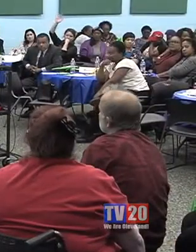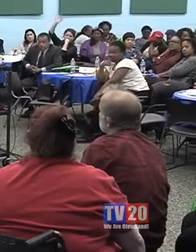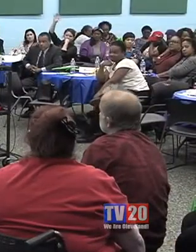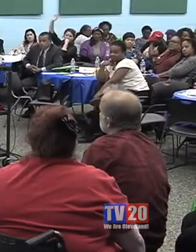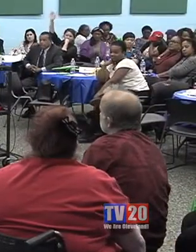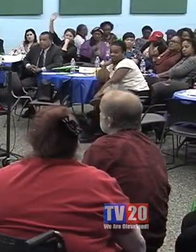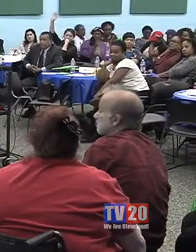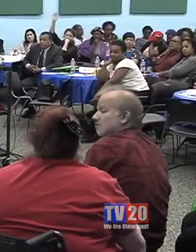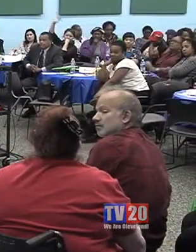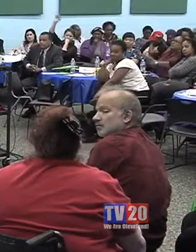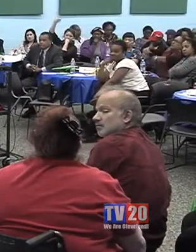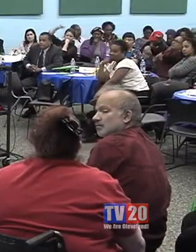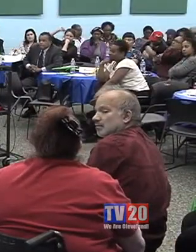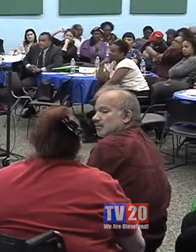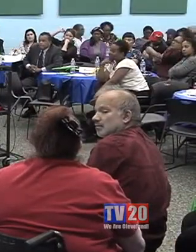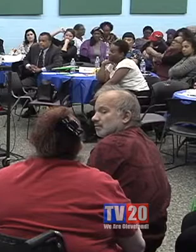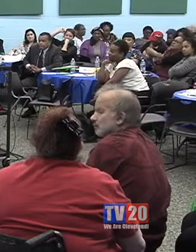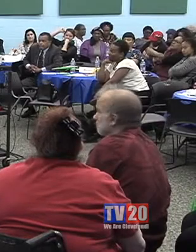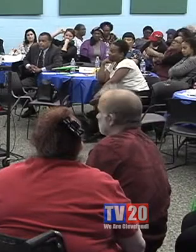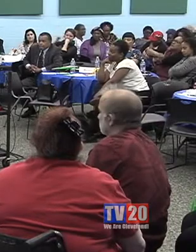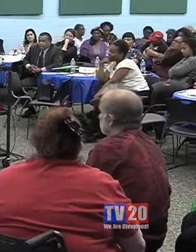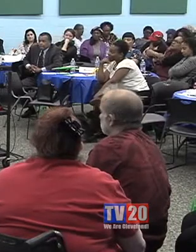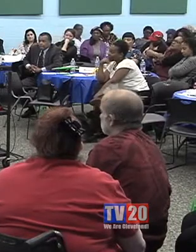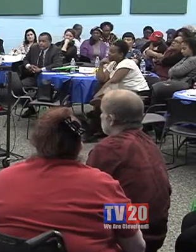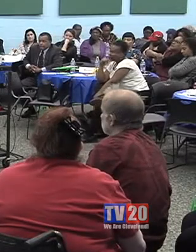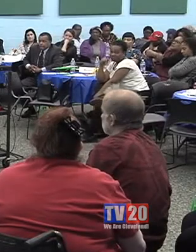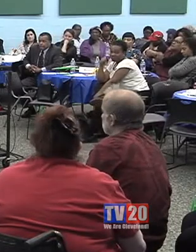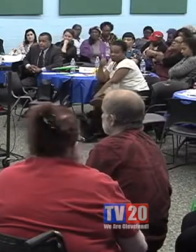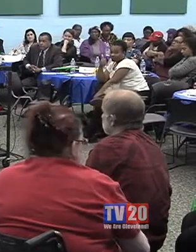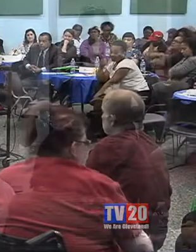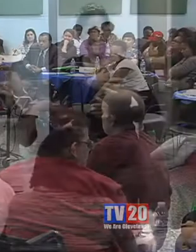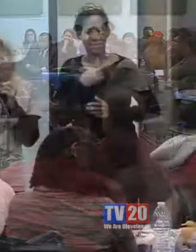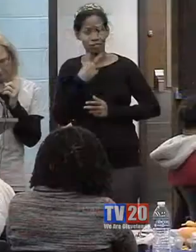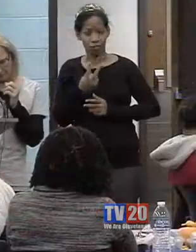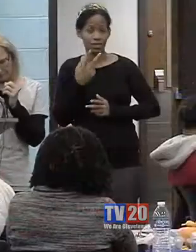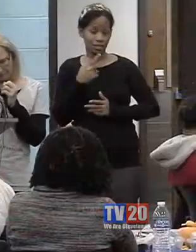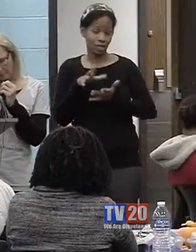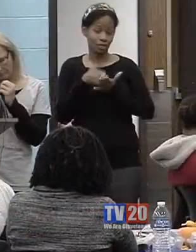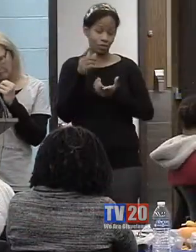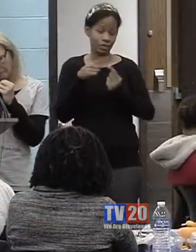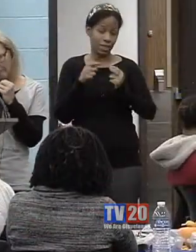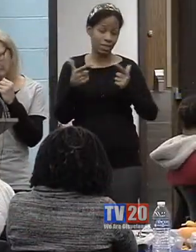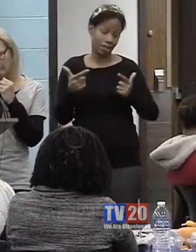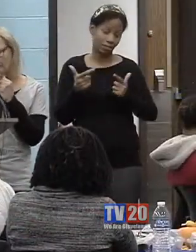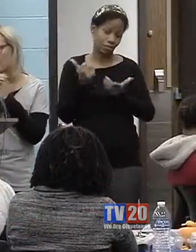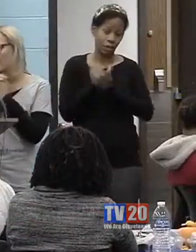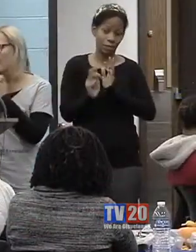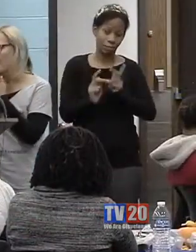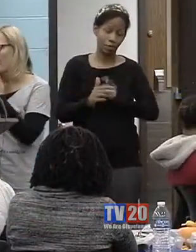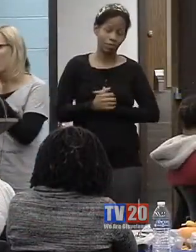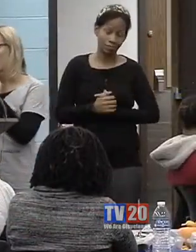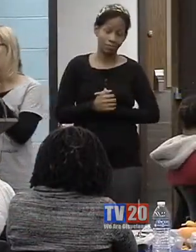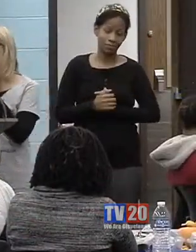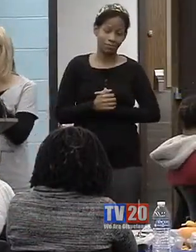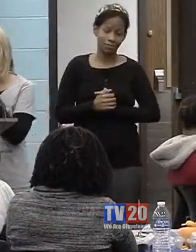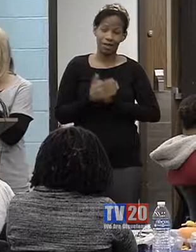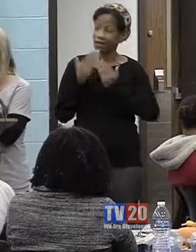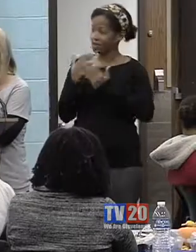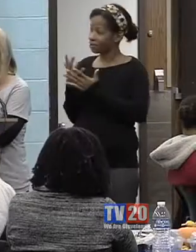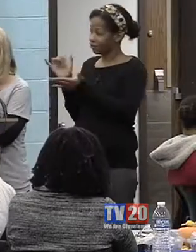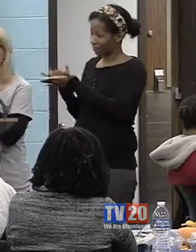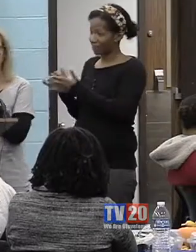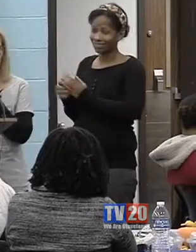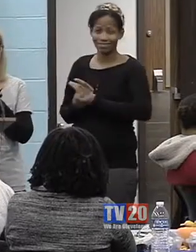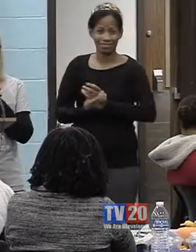so phenomenal. We had a comment by a lady in the front table saying she's learning sign language to help people. So we thank you for